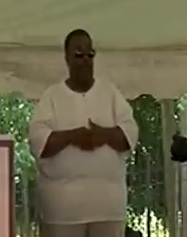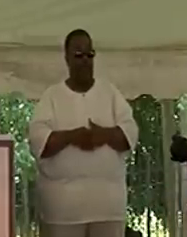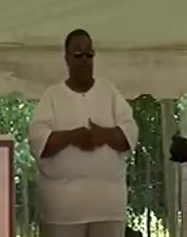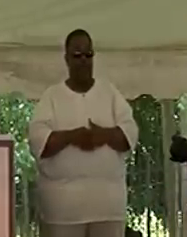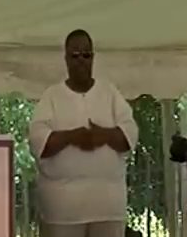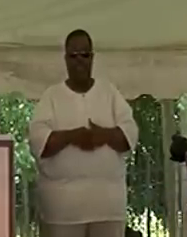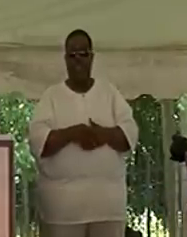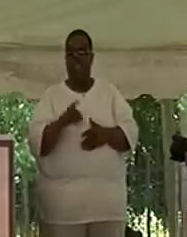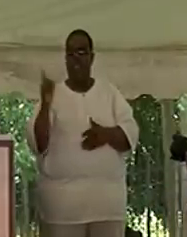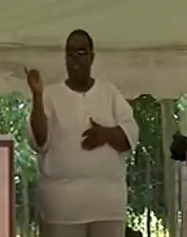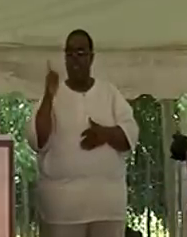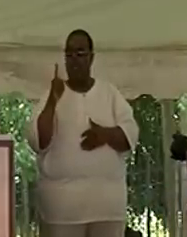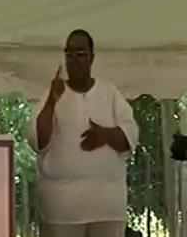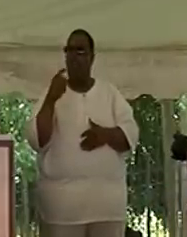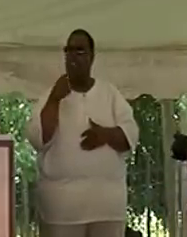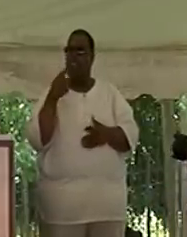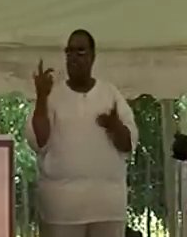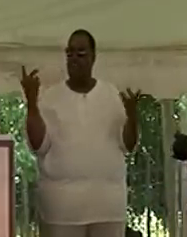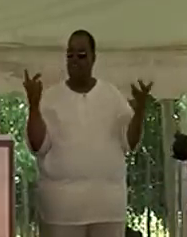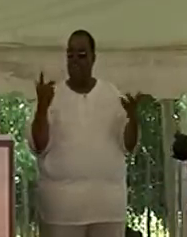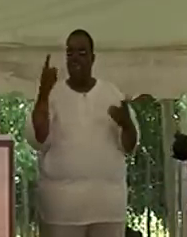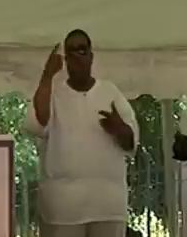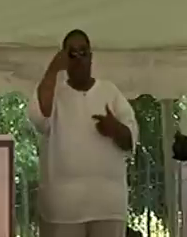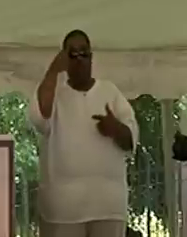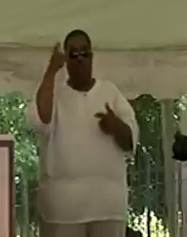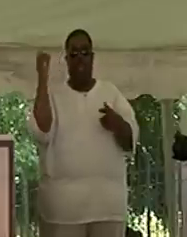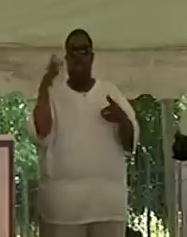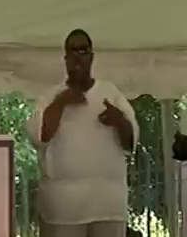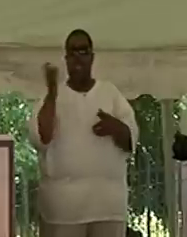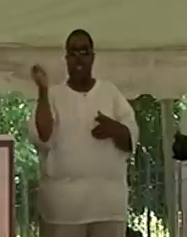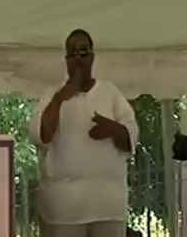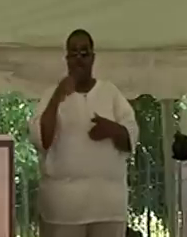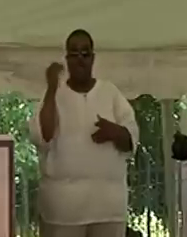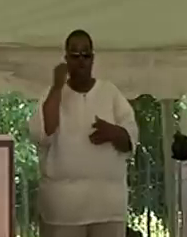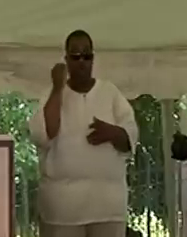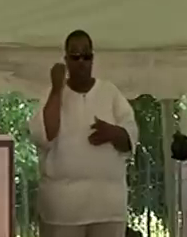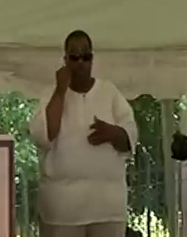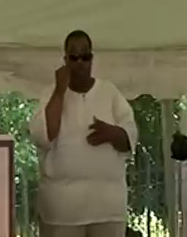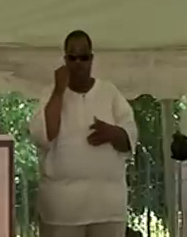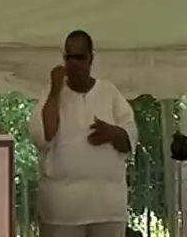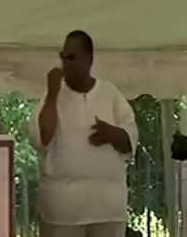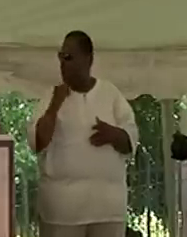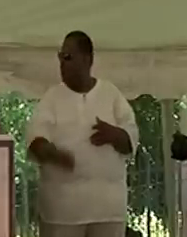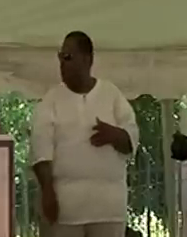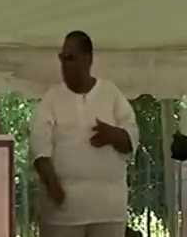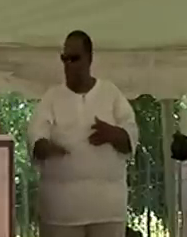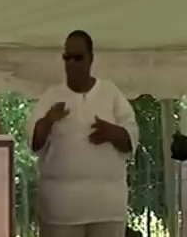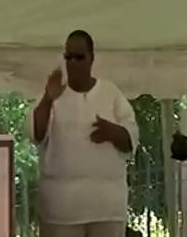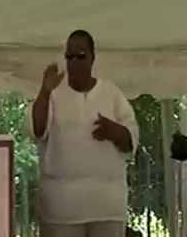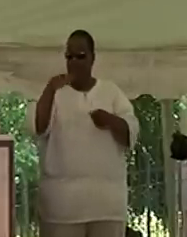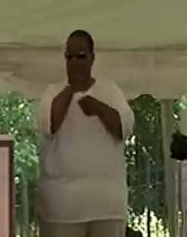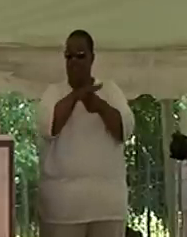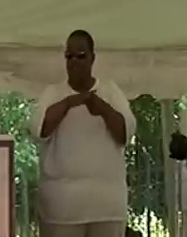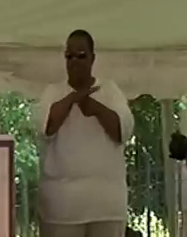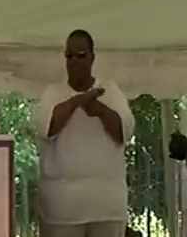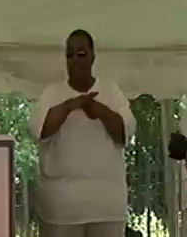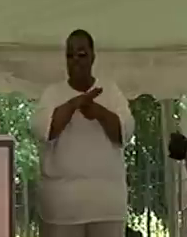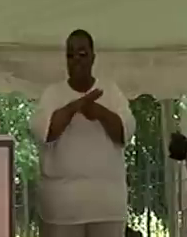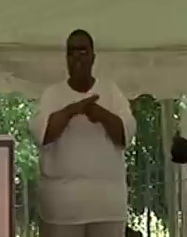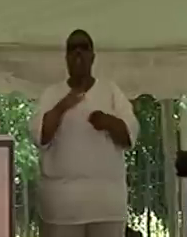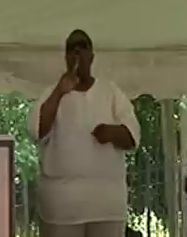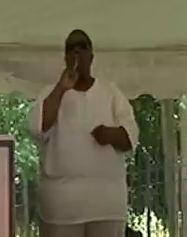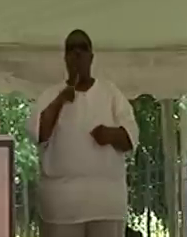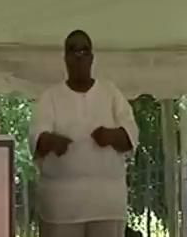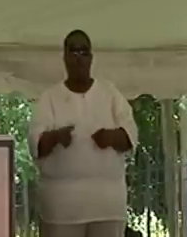There came a point when she said, you know what, I think I would like to come back home. In fact, didn't you grow up in this area? Yeah. So she really